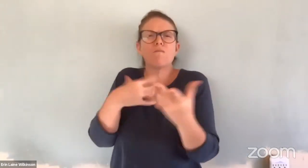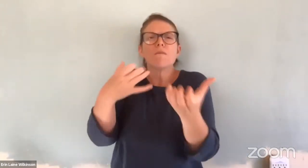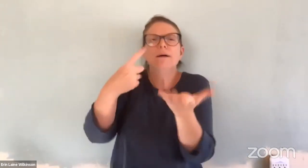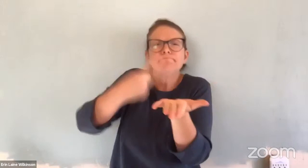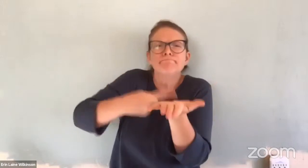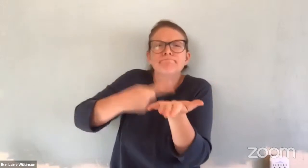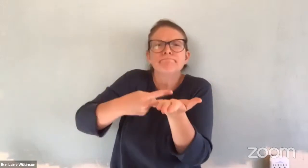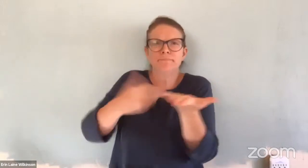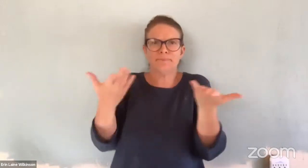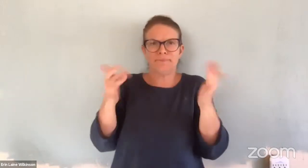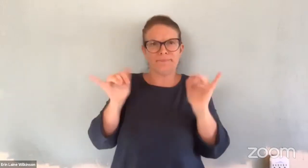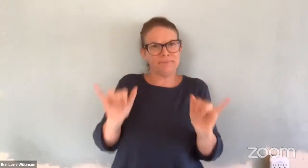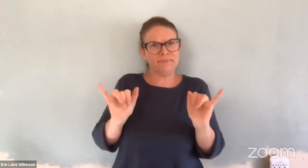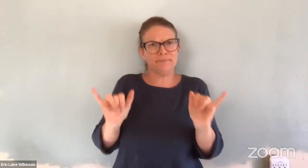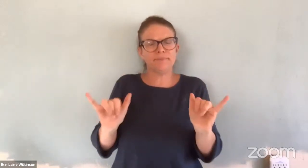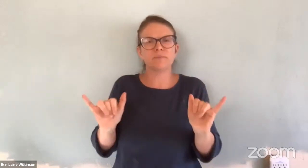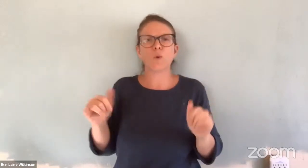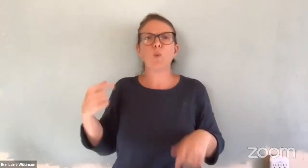area.